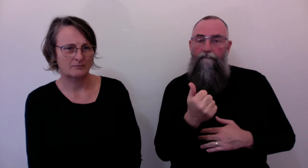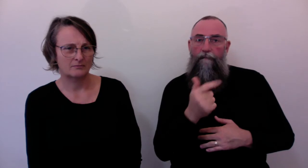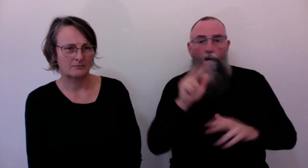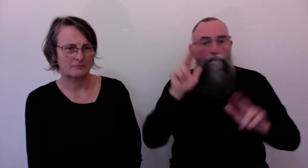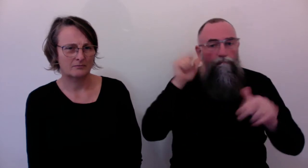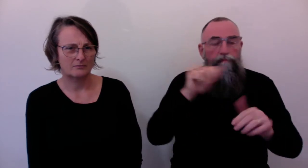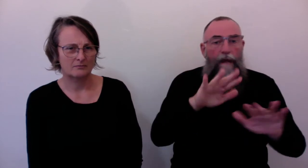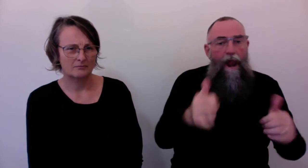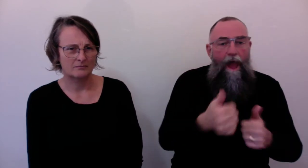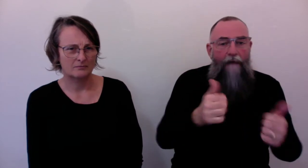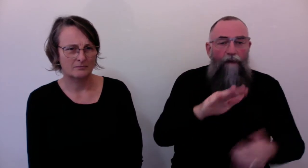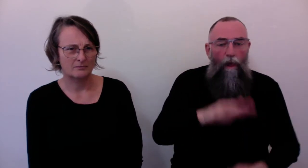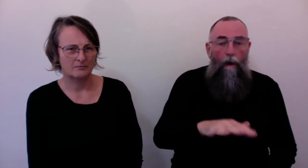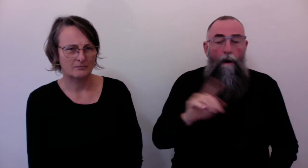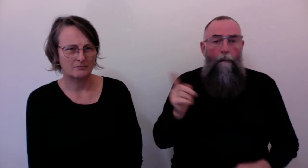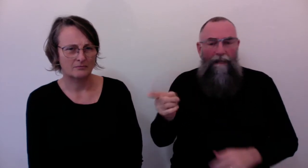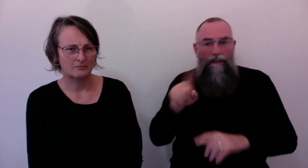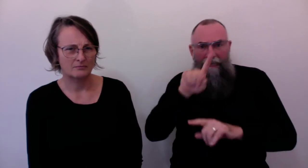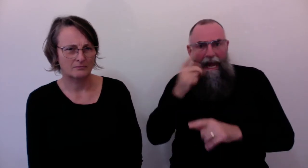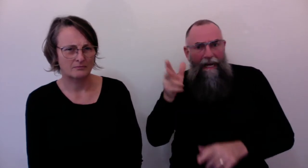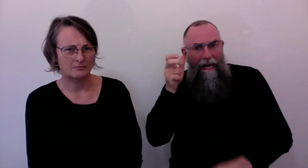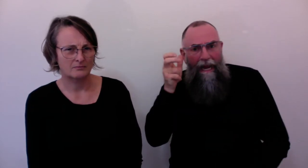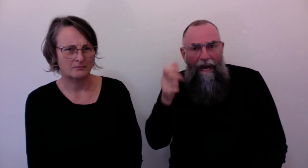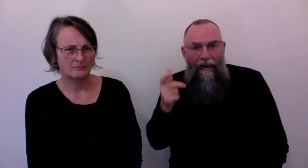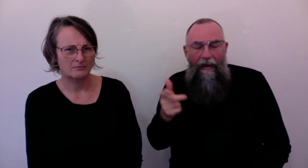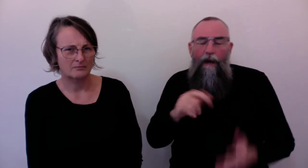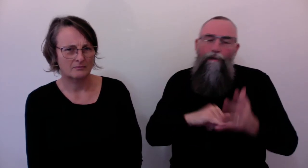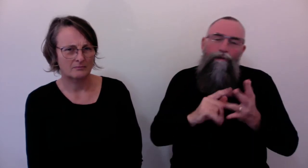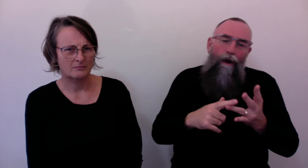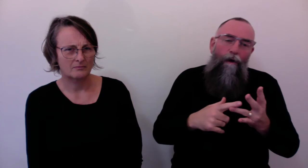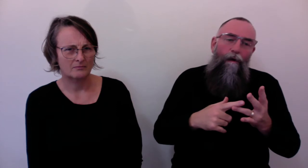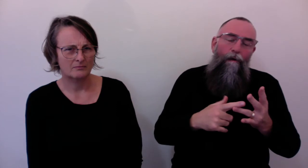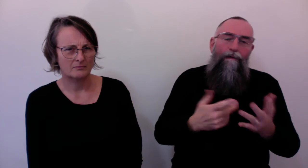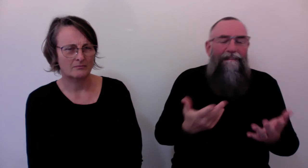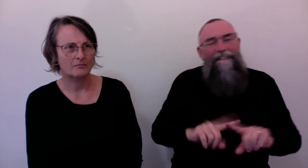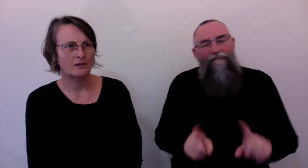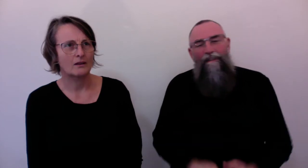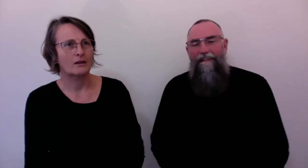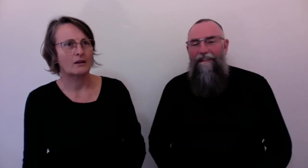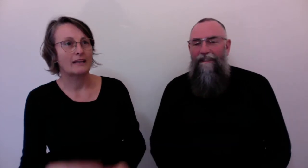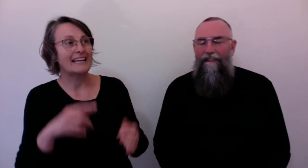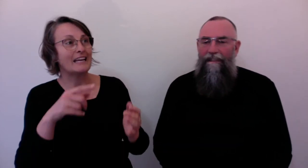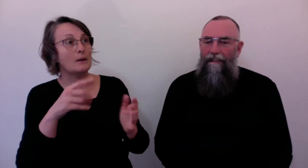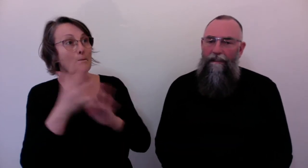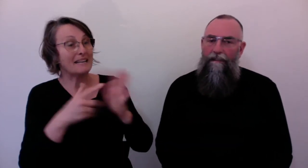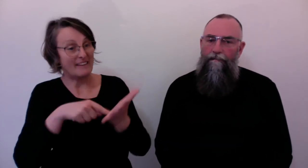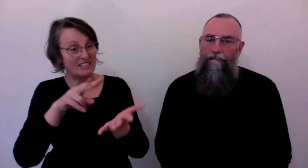like, can't even hear it. Oh. So it's different. So Yeah. if it's too loud, does that irritate your ear because of the system? It